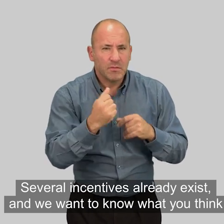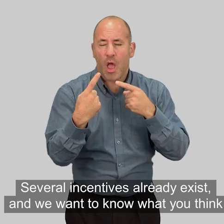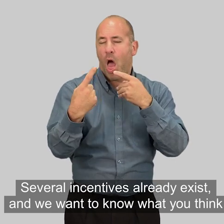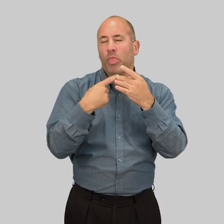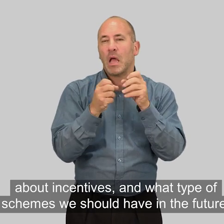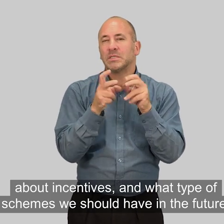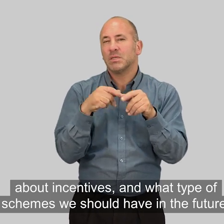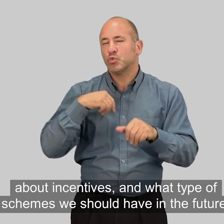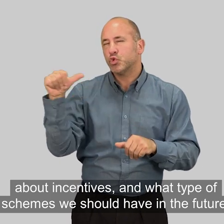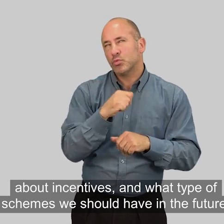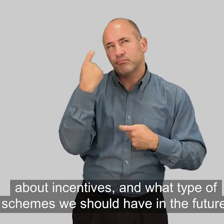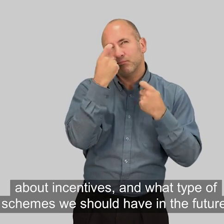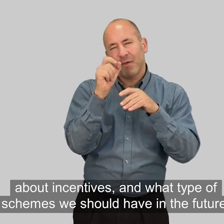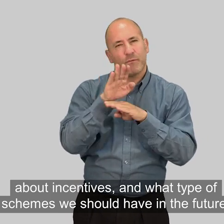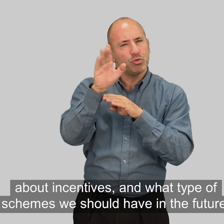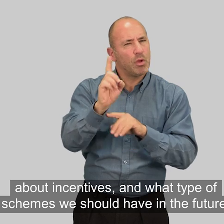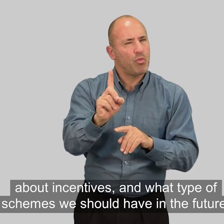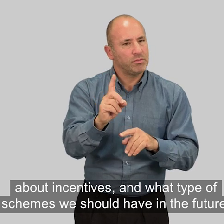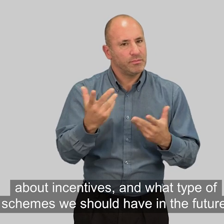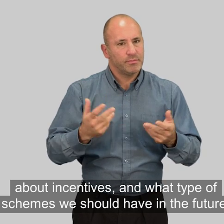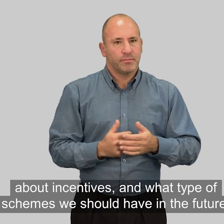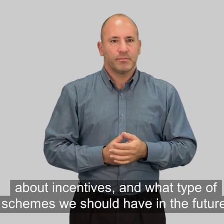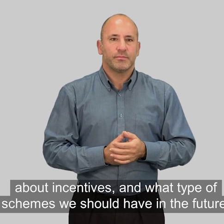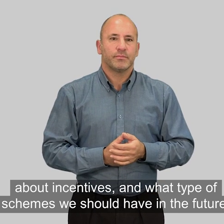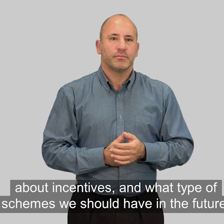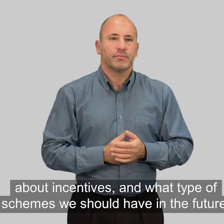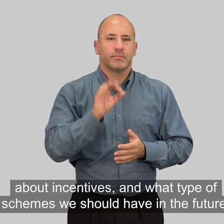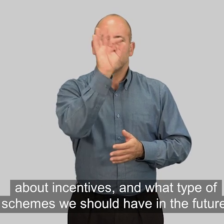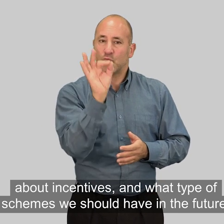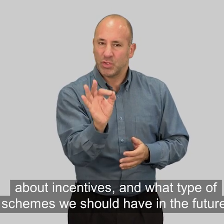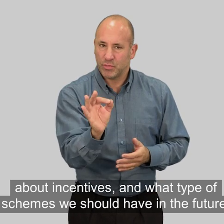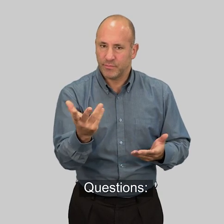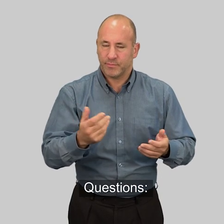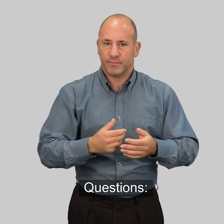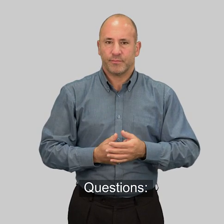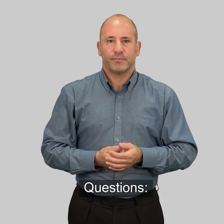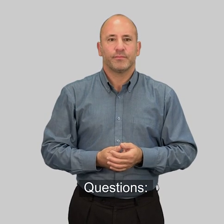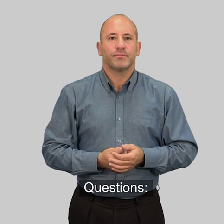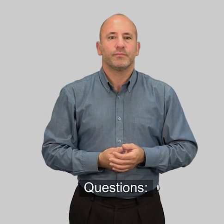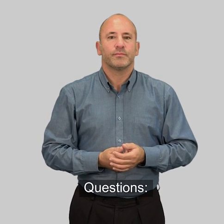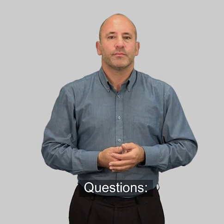you think about incentives and what type of schemes we should have in the future.